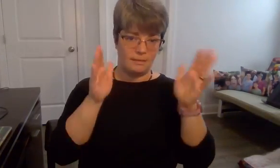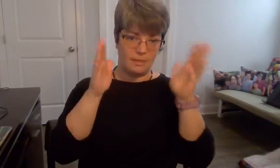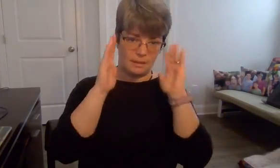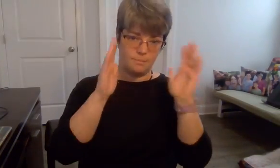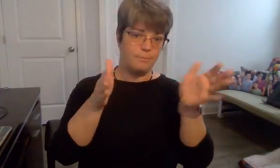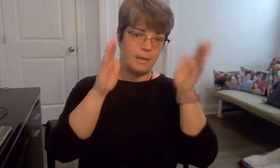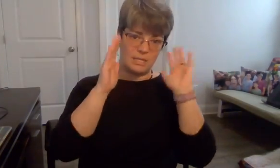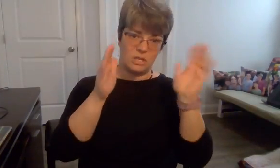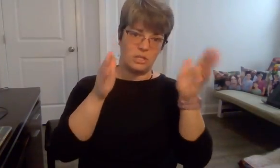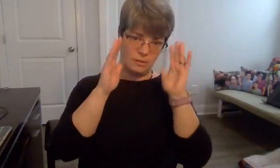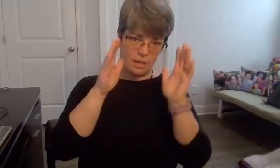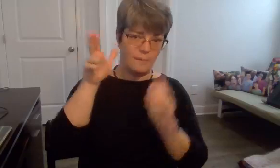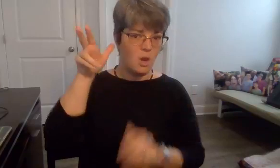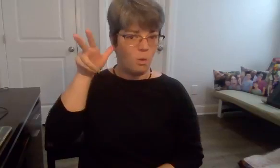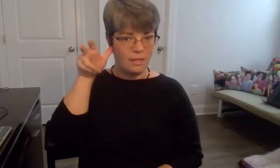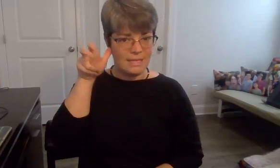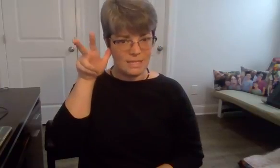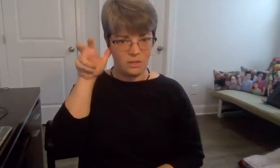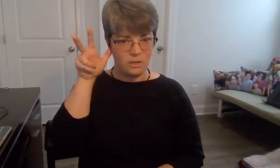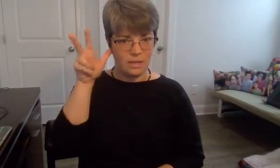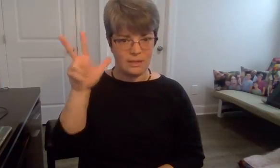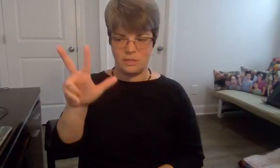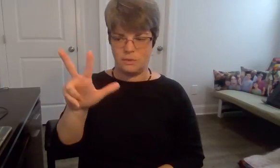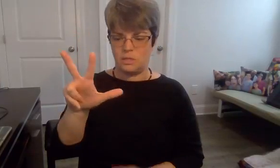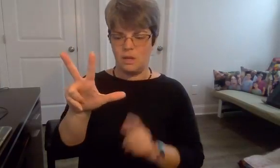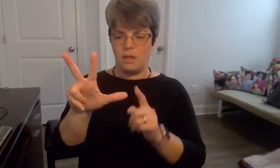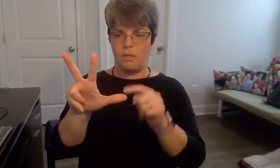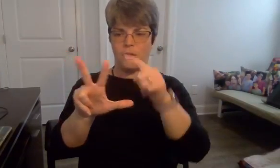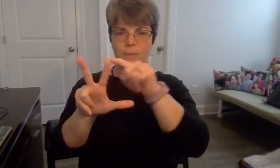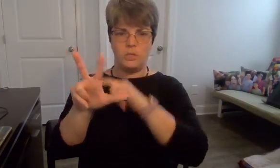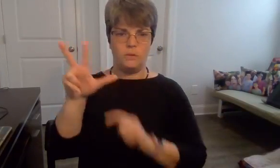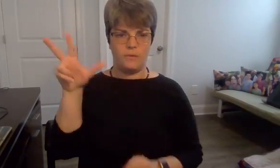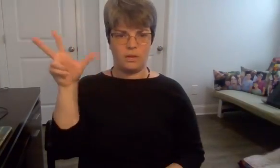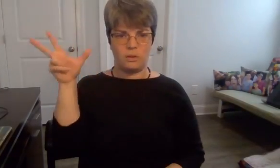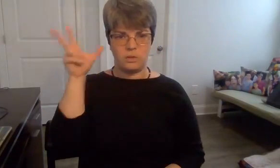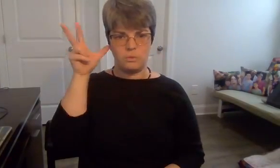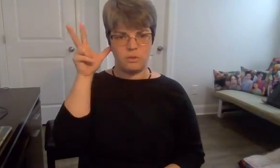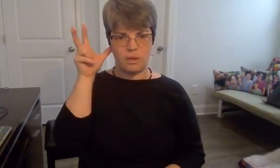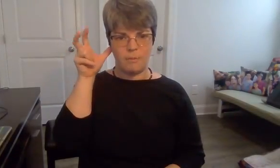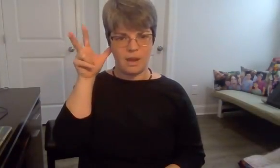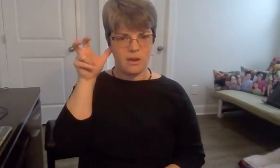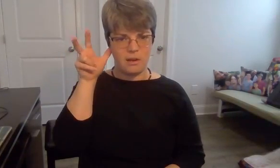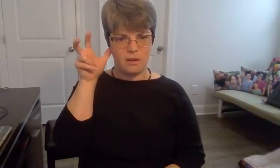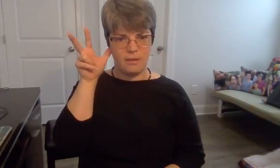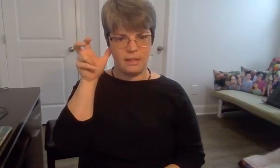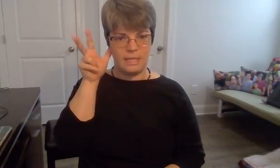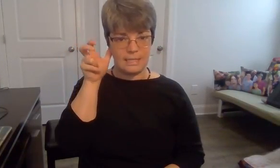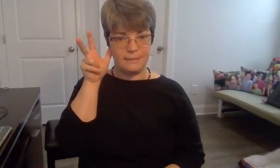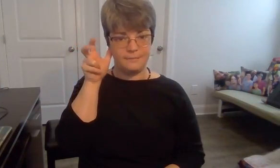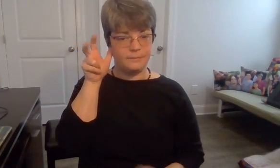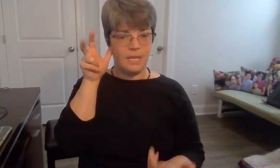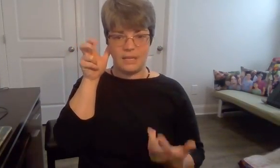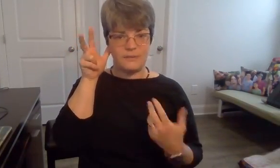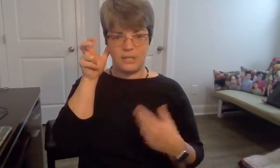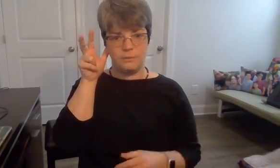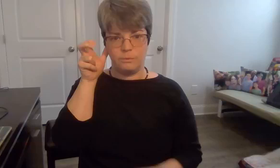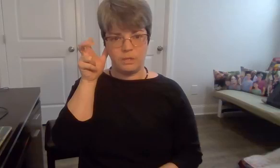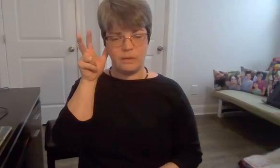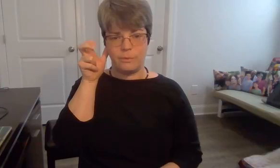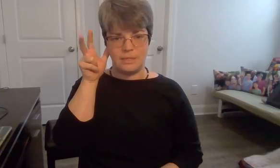like pay attention, yep. Or listen, you can do like this. So it's a thumb and 2 fingers with your thumb by your ear. Listen. That's fine too. Whichever one's